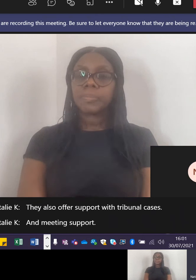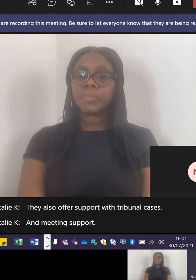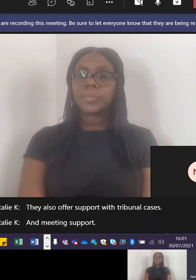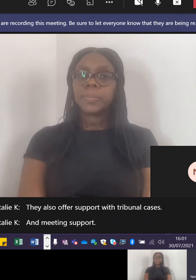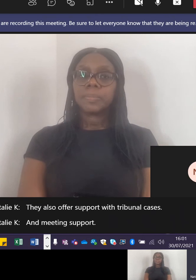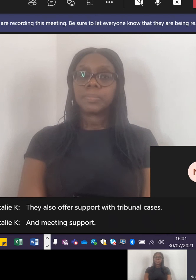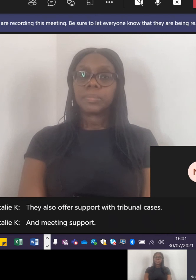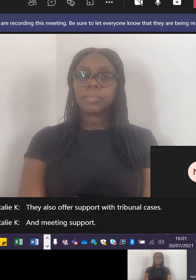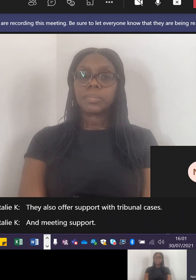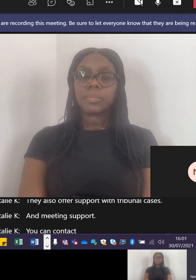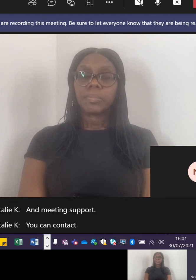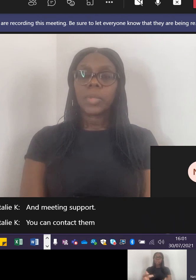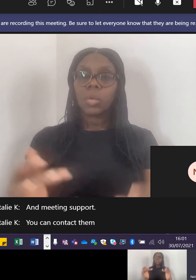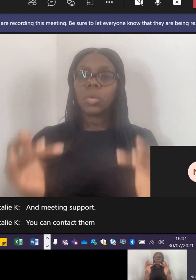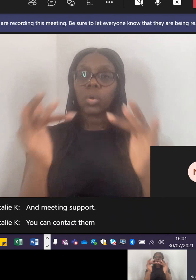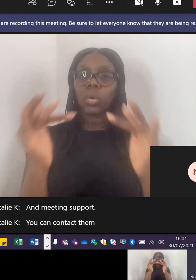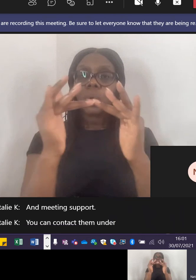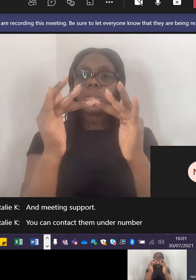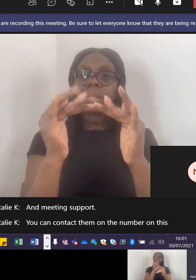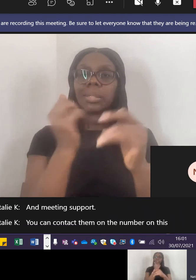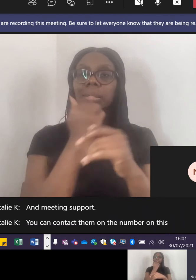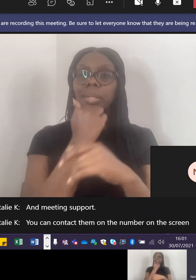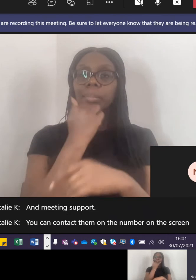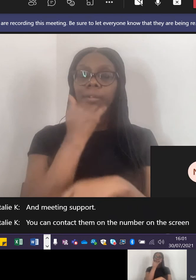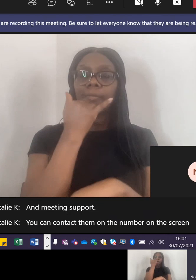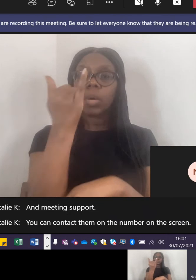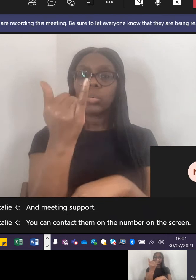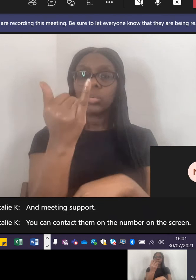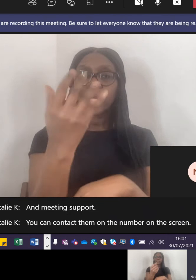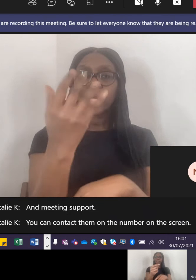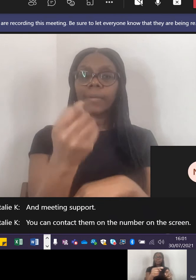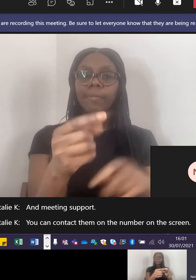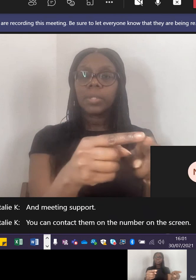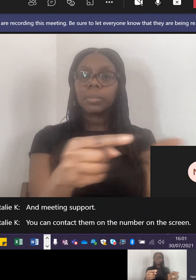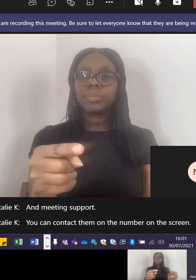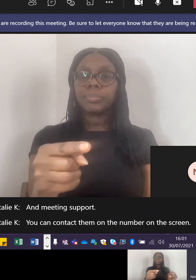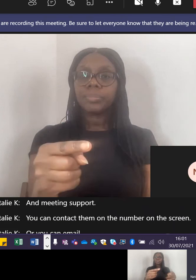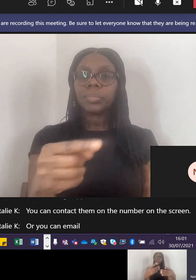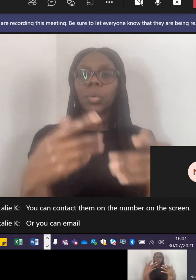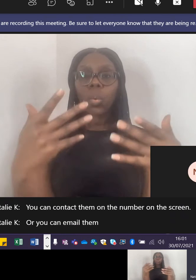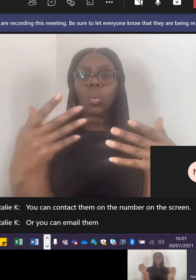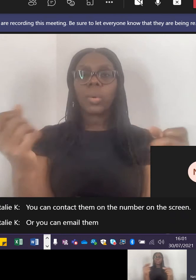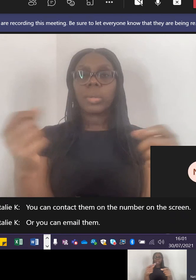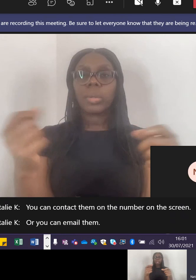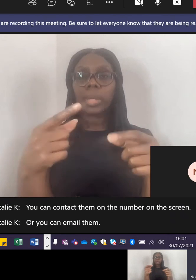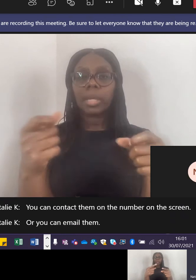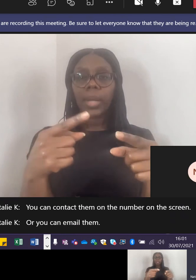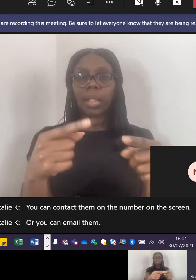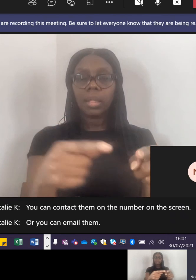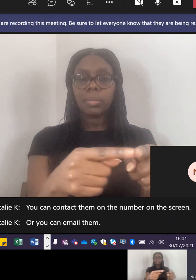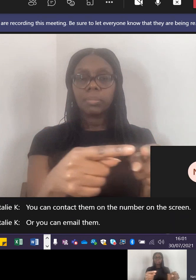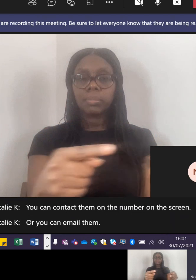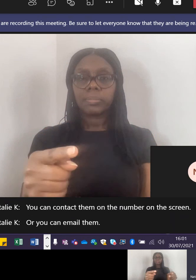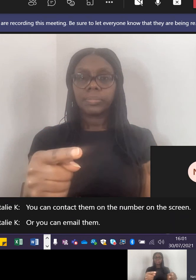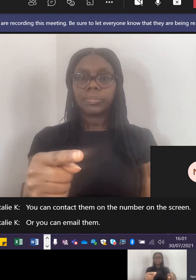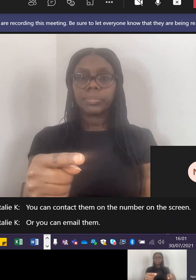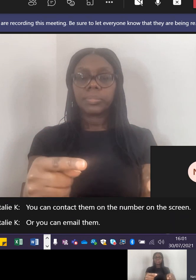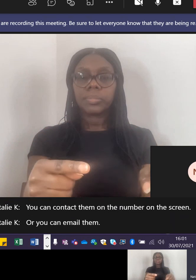And you can contact them on the number on the screen, or you can email them